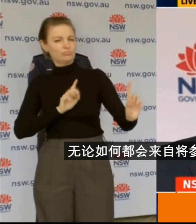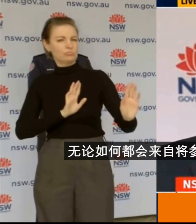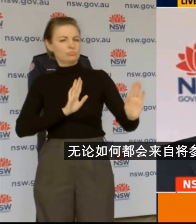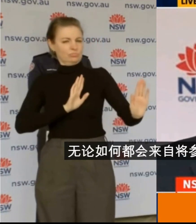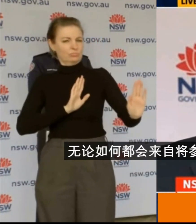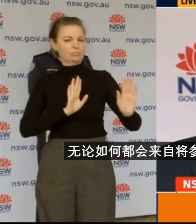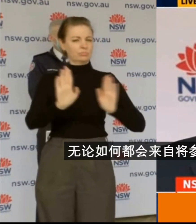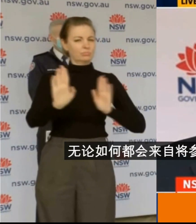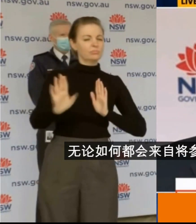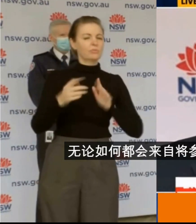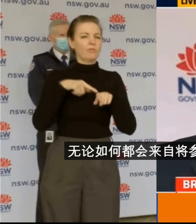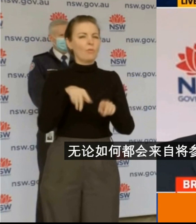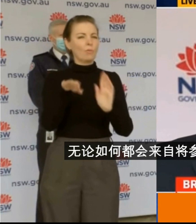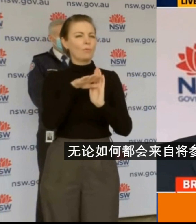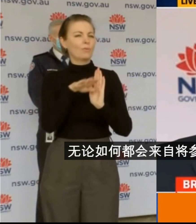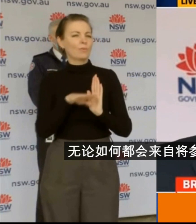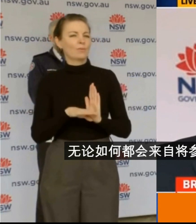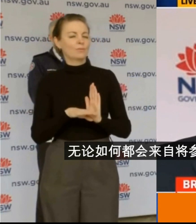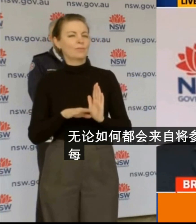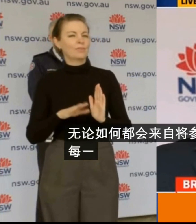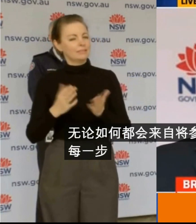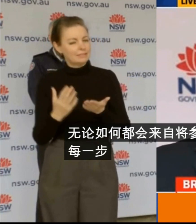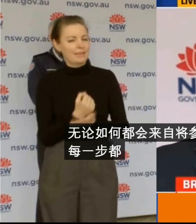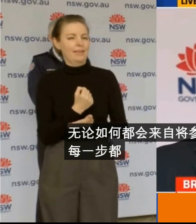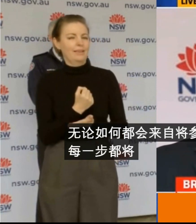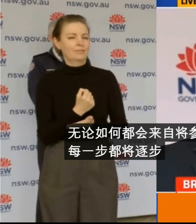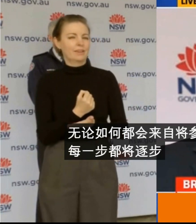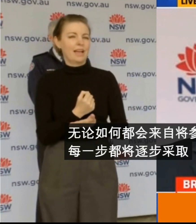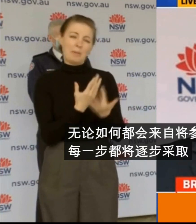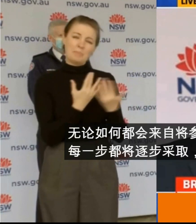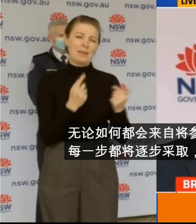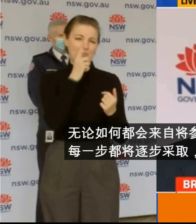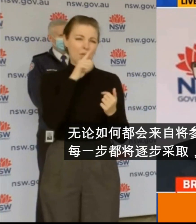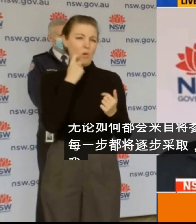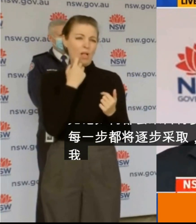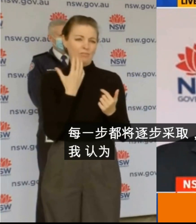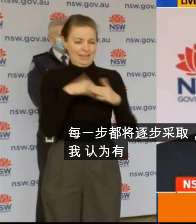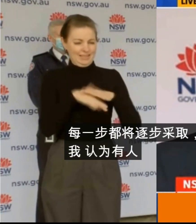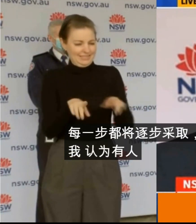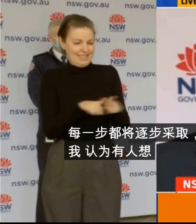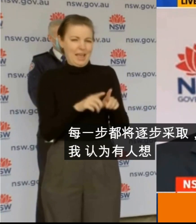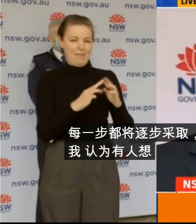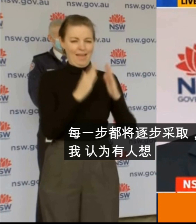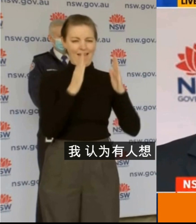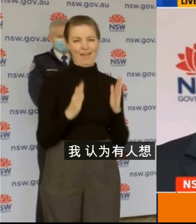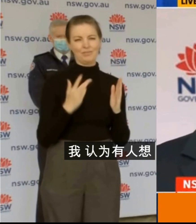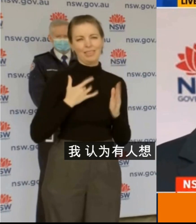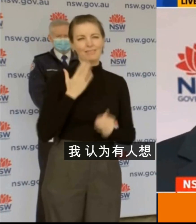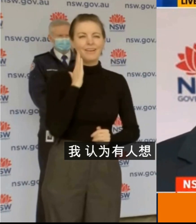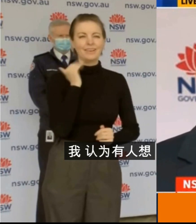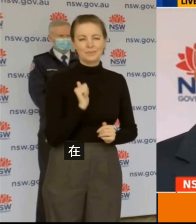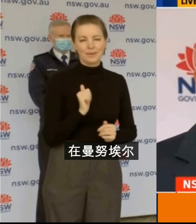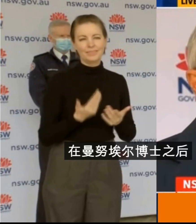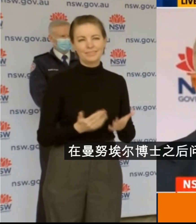will be attending, so I think that each step will be taken incrementally. I think somebody wanted to ask... yes,